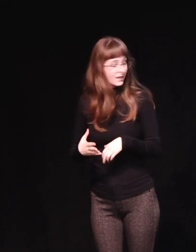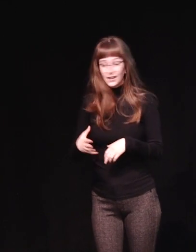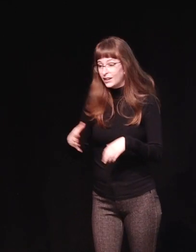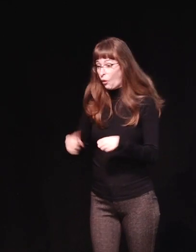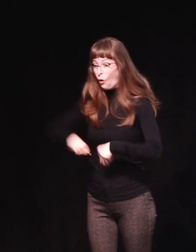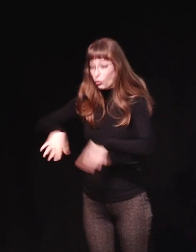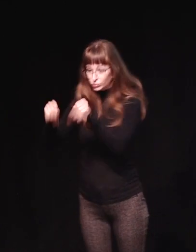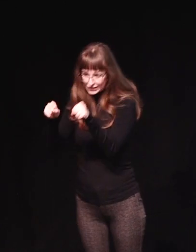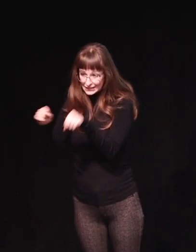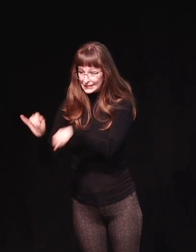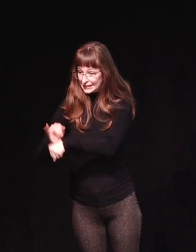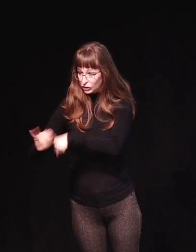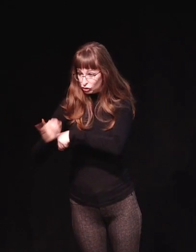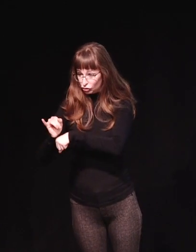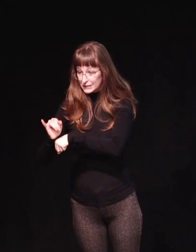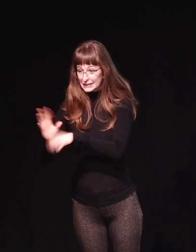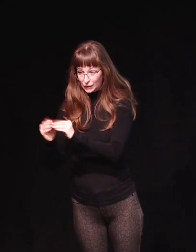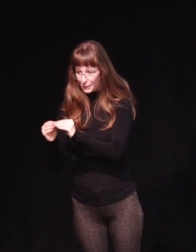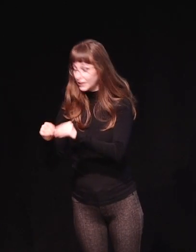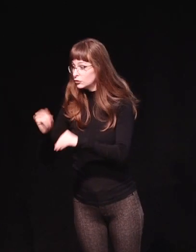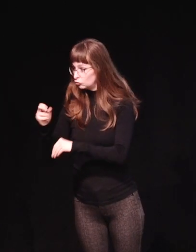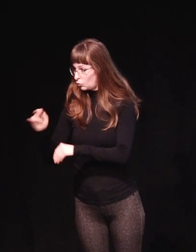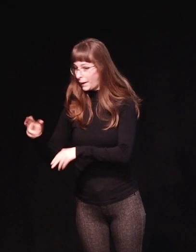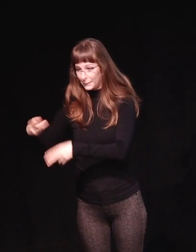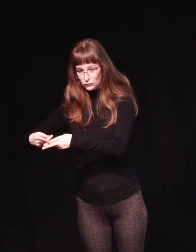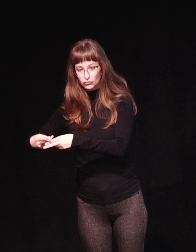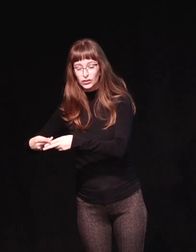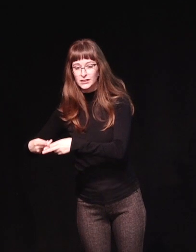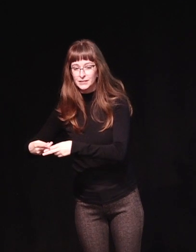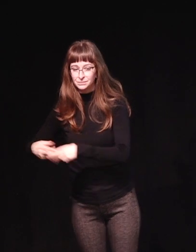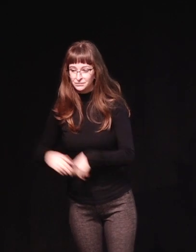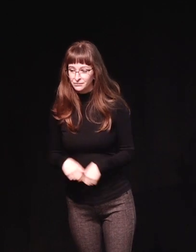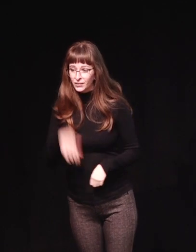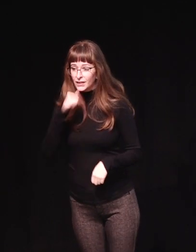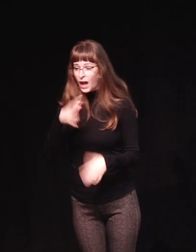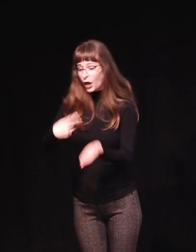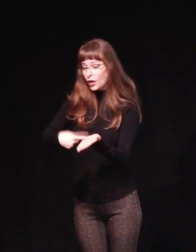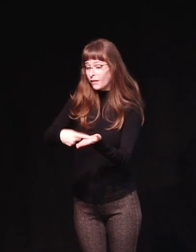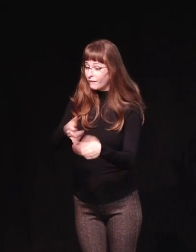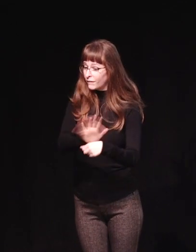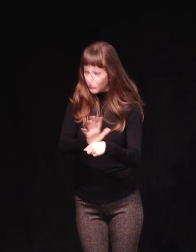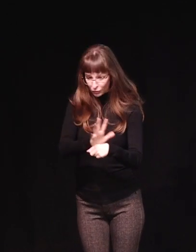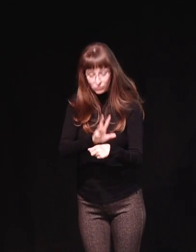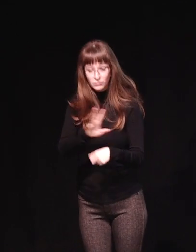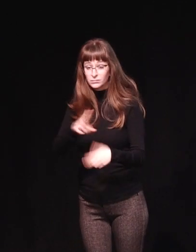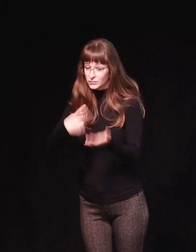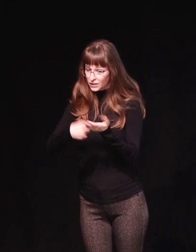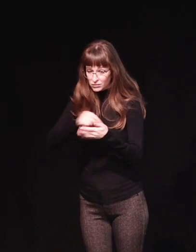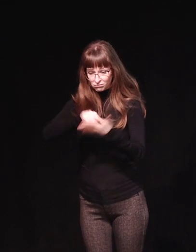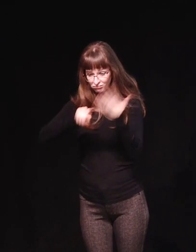Summit, as Joanna mentioned, beyond just discussions about the film, but also to